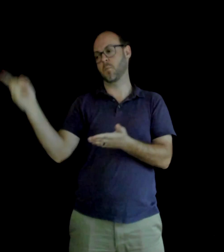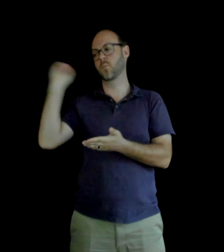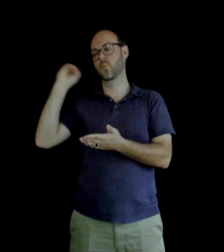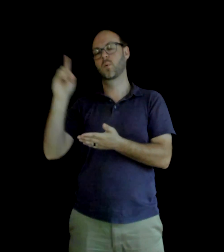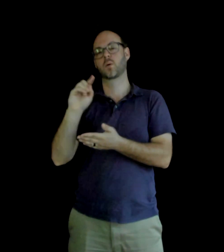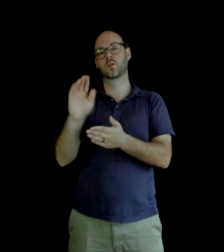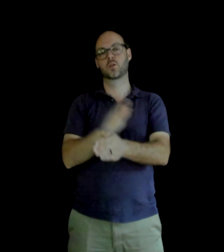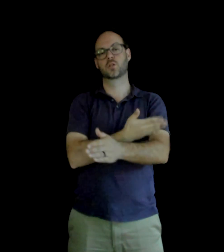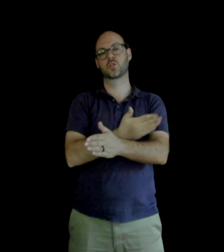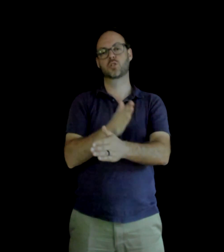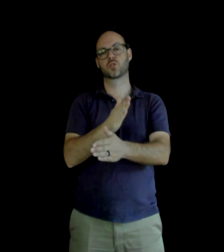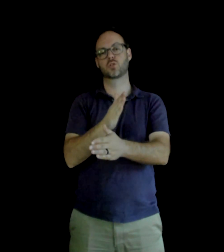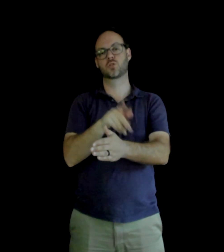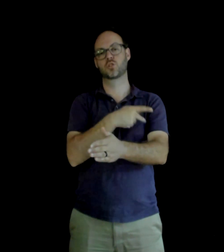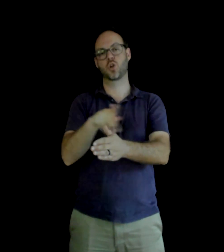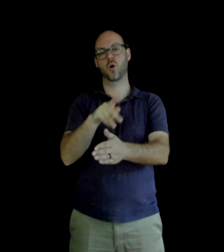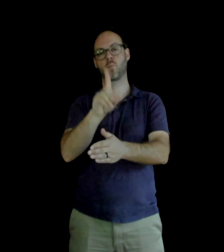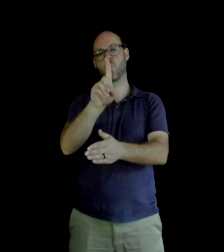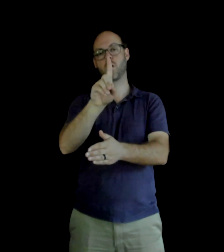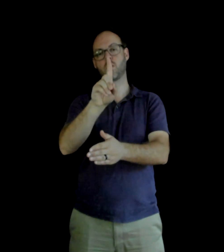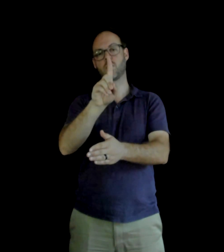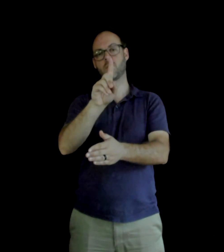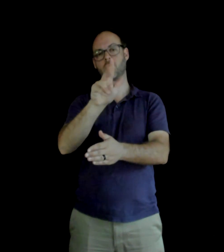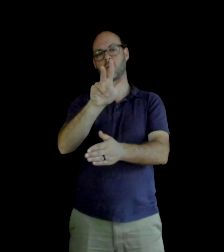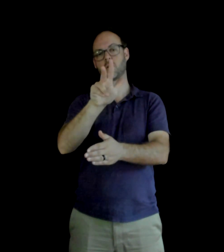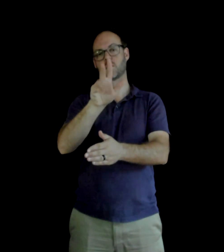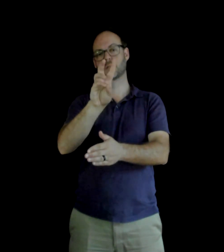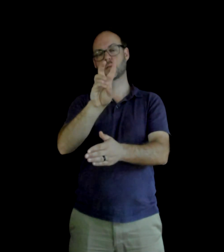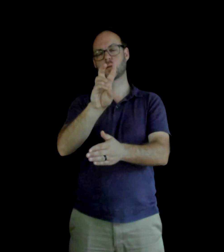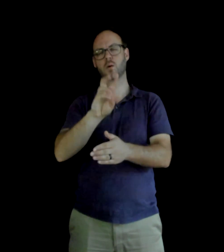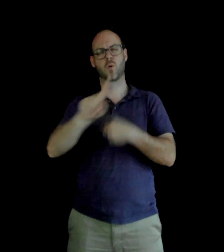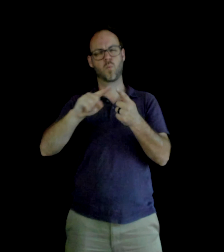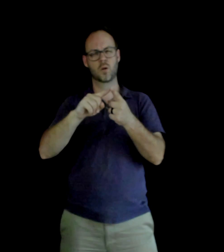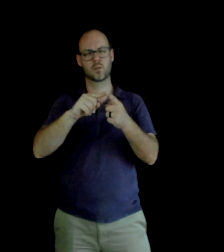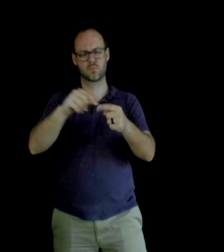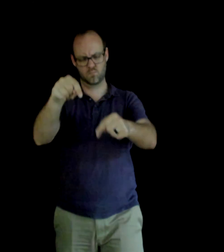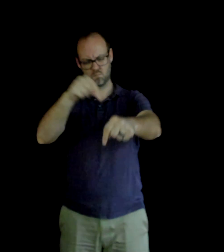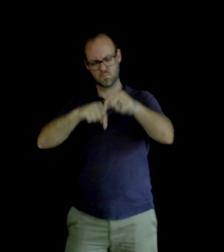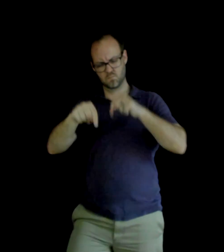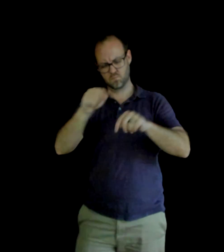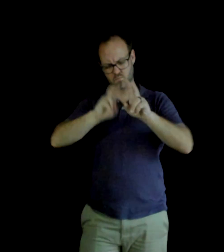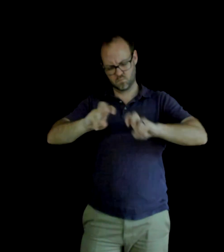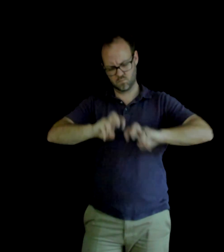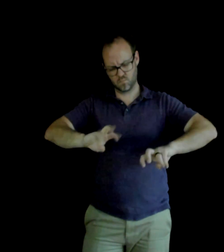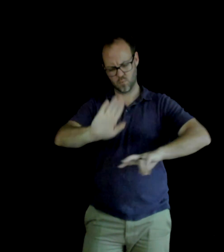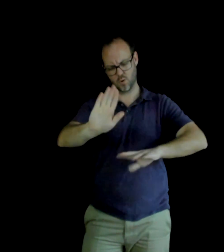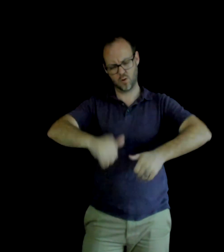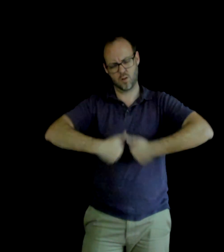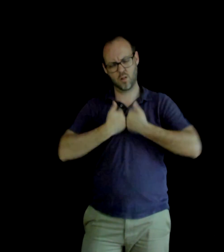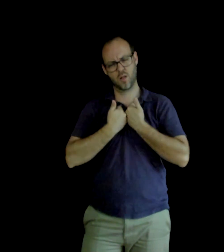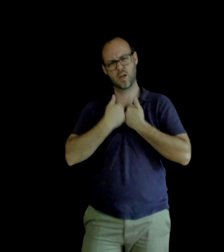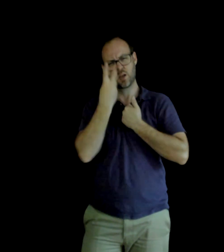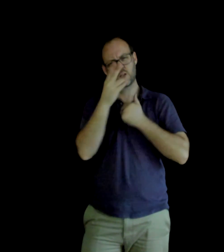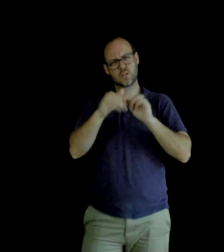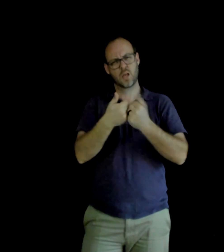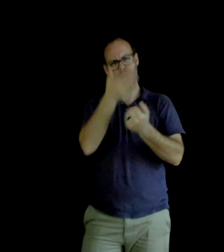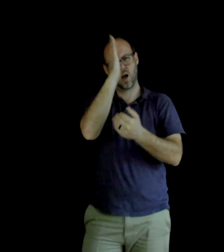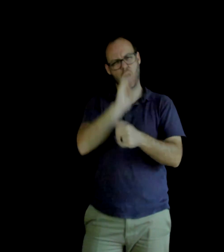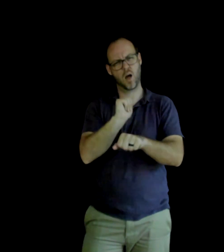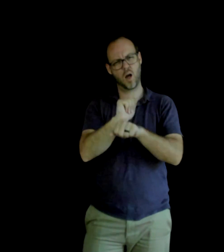week in Psalm 136? Excuse me. Is that when you look back over your life and you see how God has